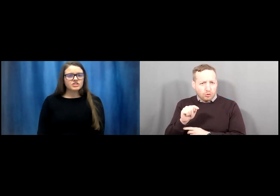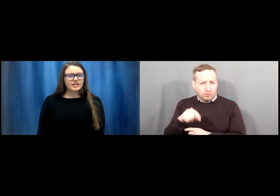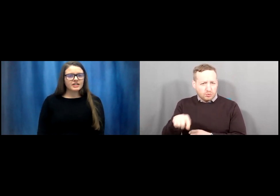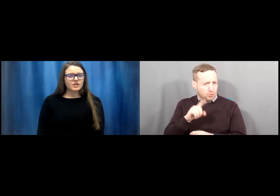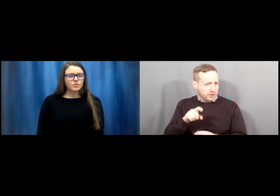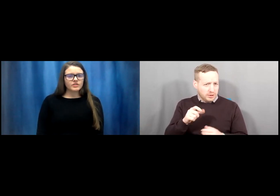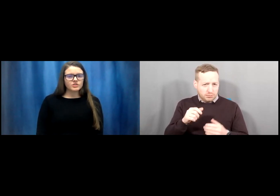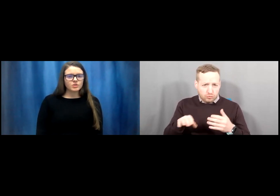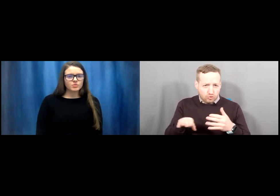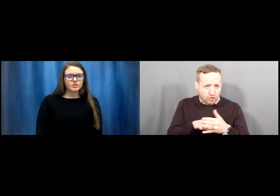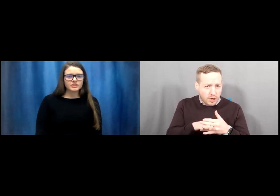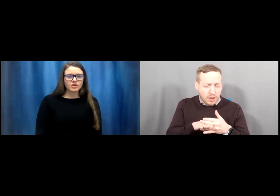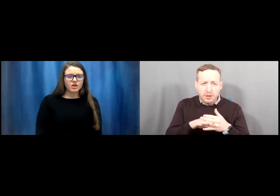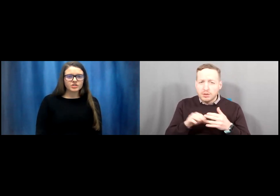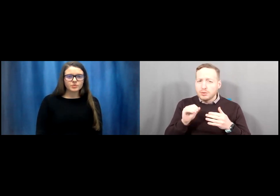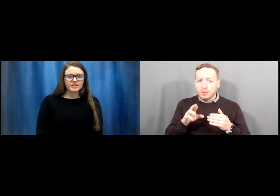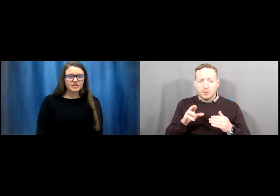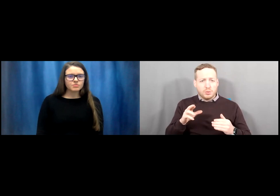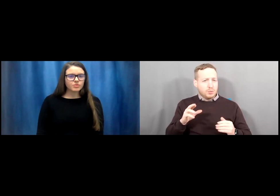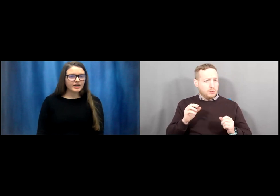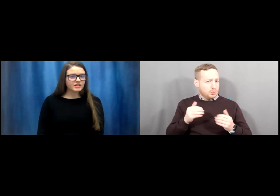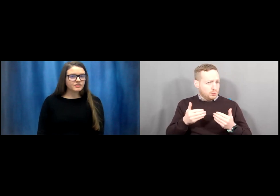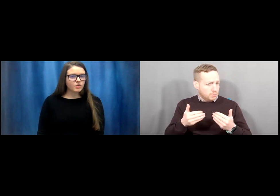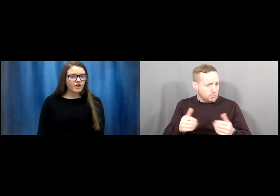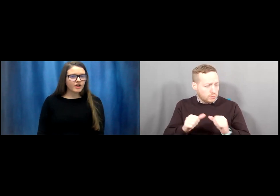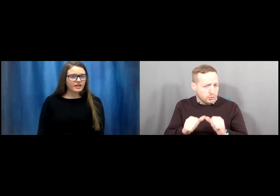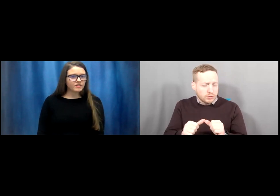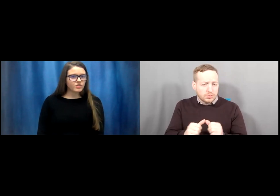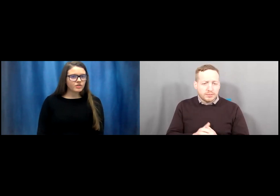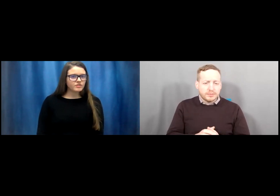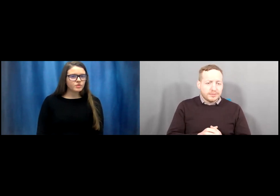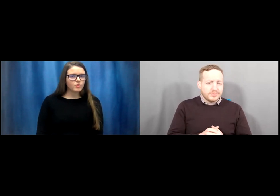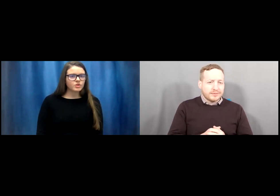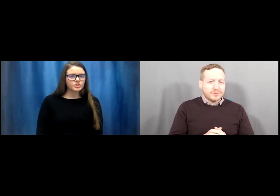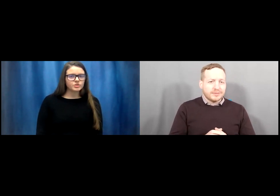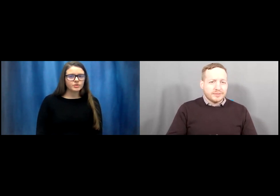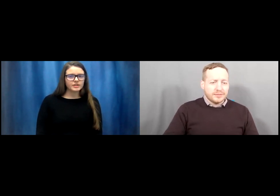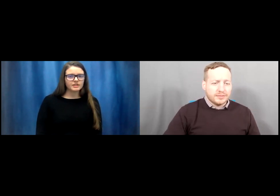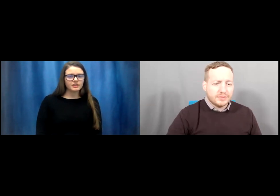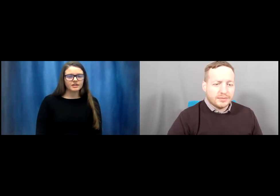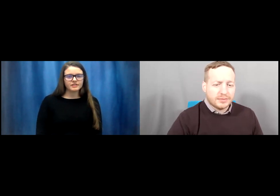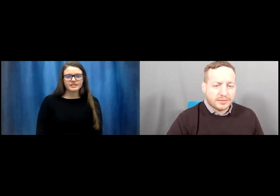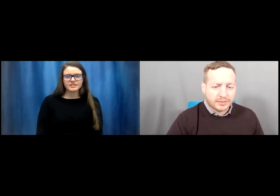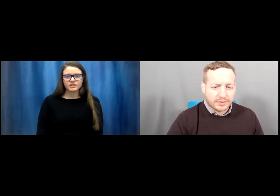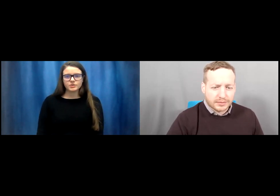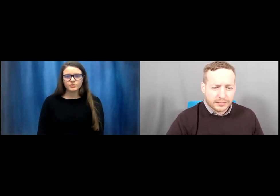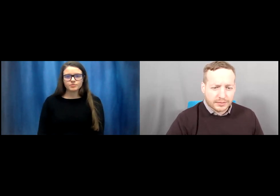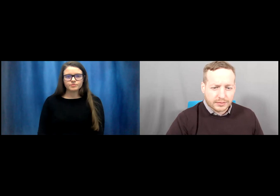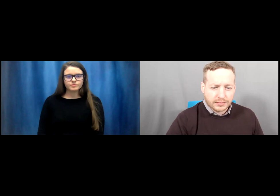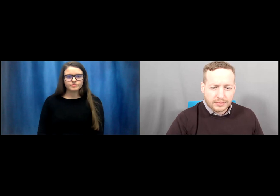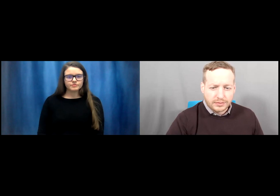just checking with the interpreters and CART, do we need a break for any of the 3 of you, or should we